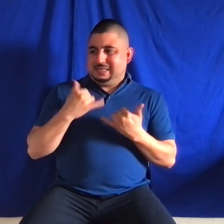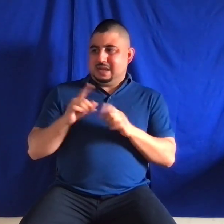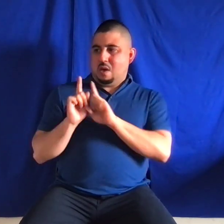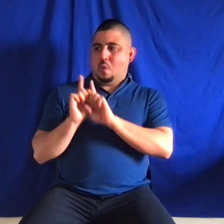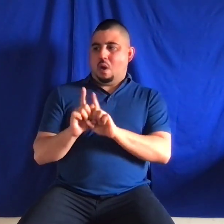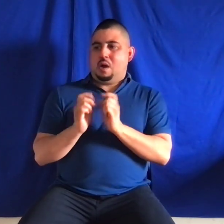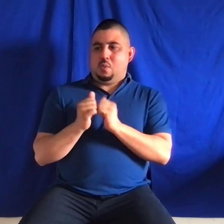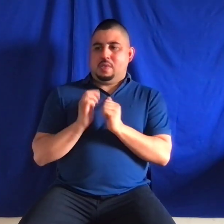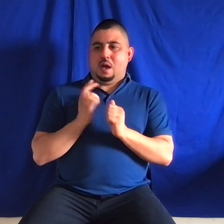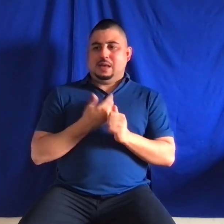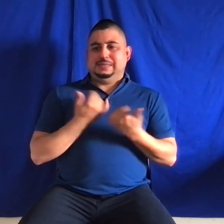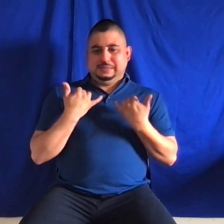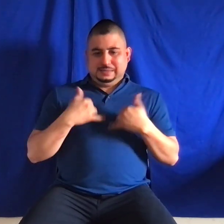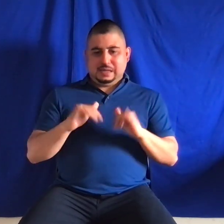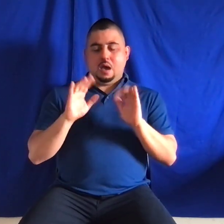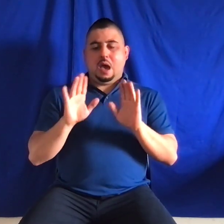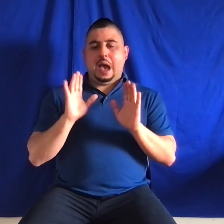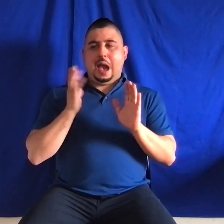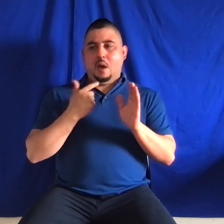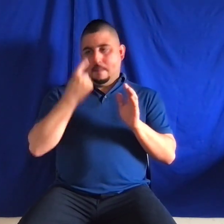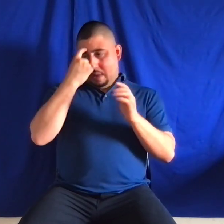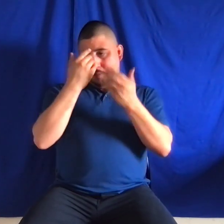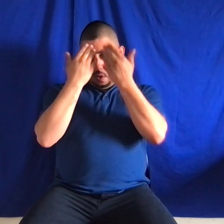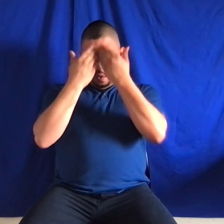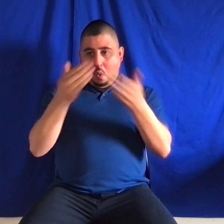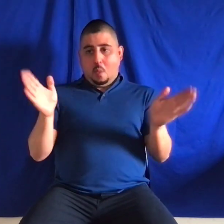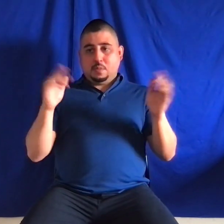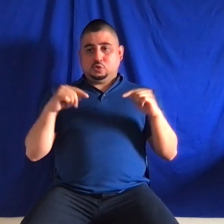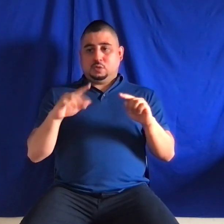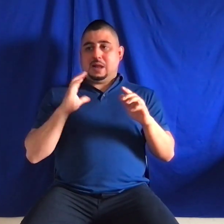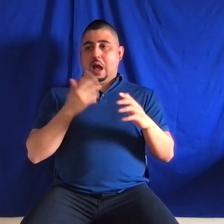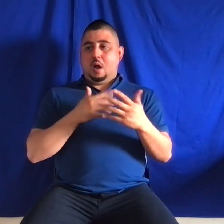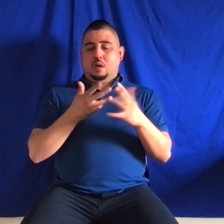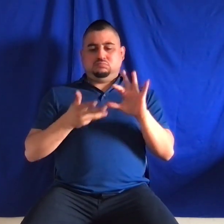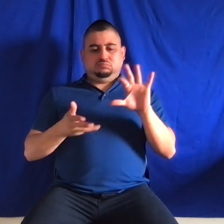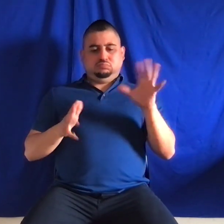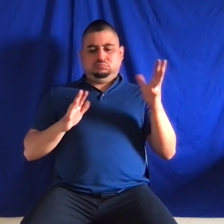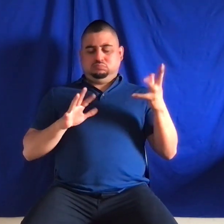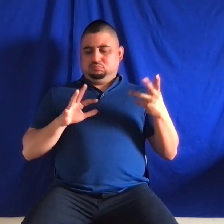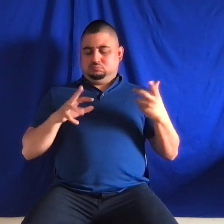us, opening our minds in the midst of us, speaking to our hearts.